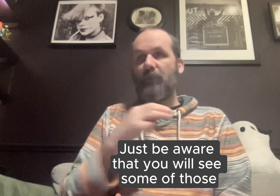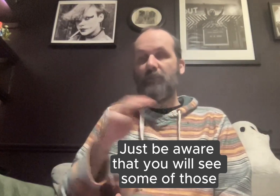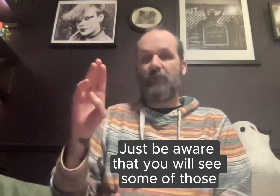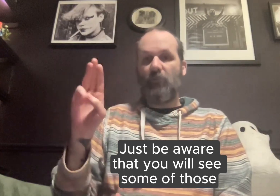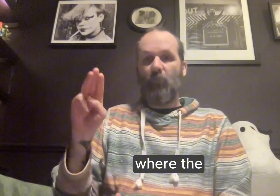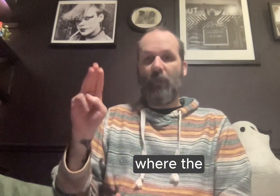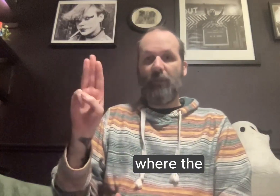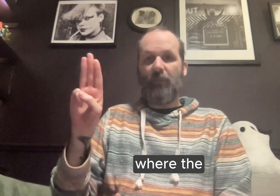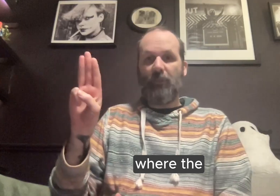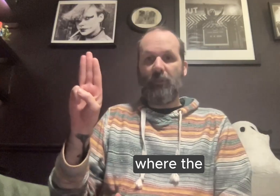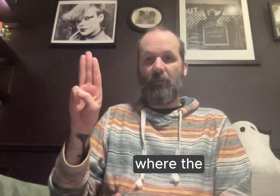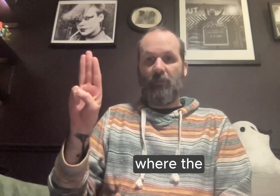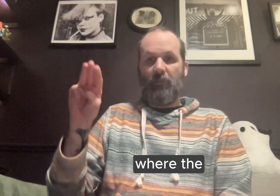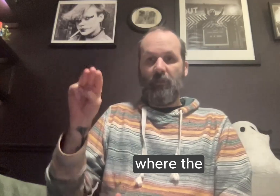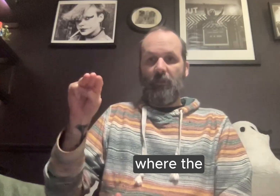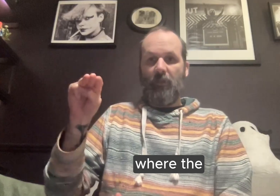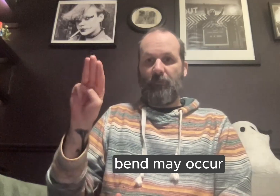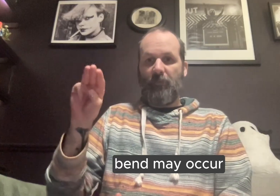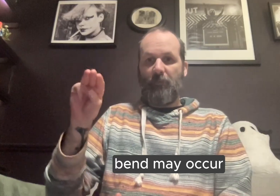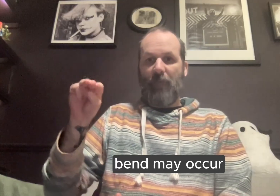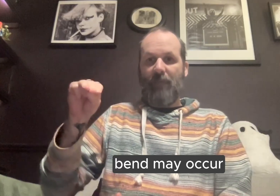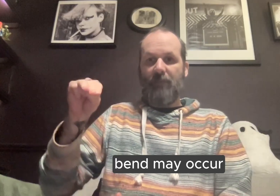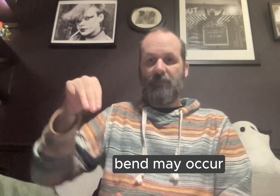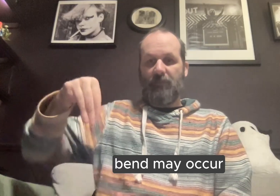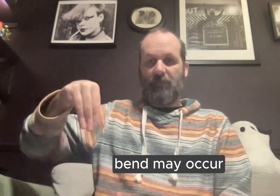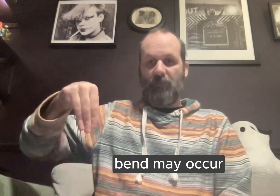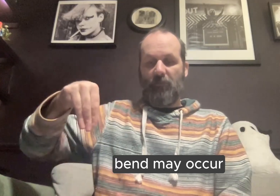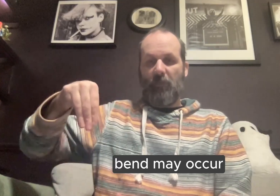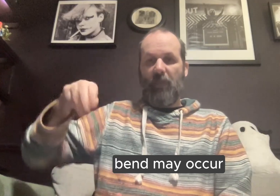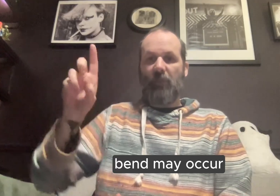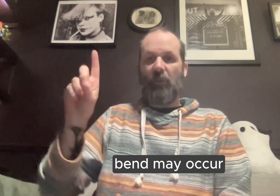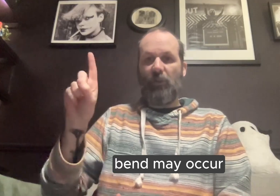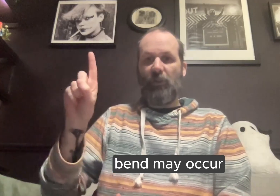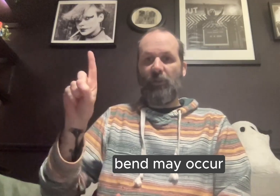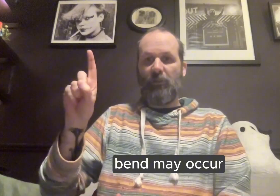those where the bend may occur